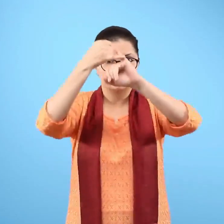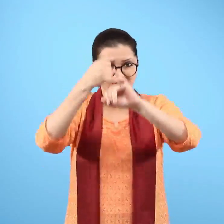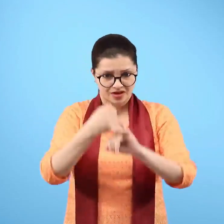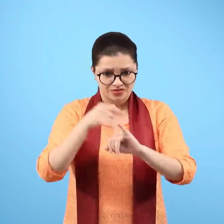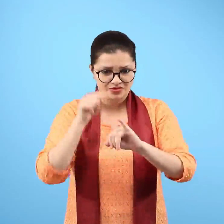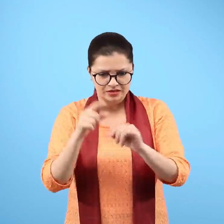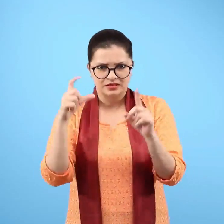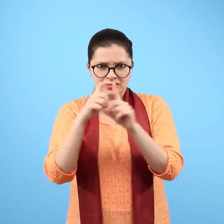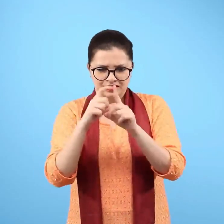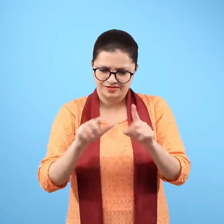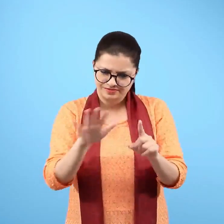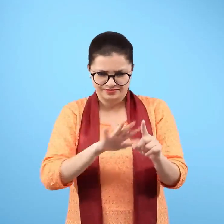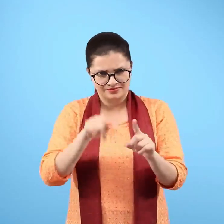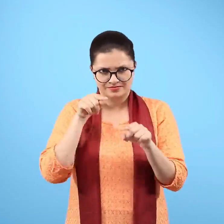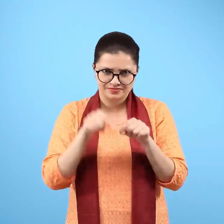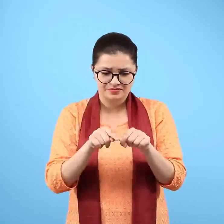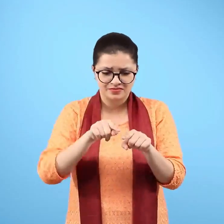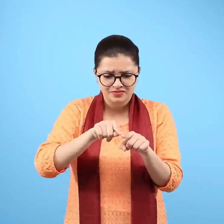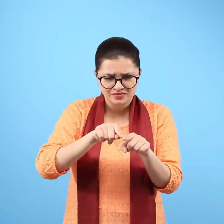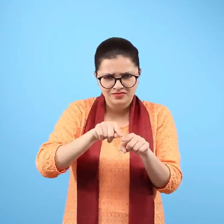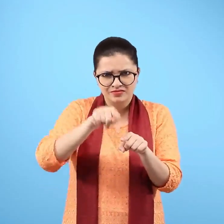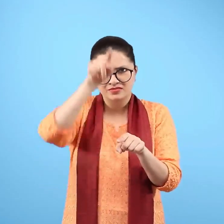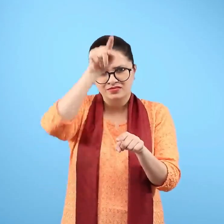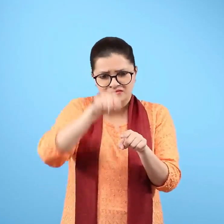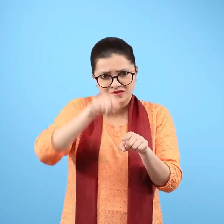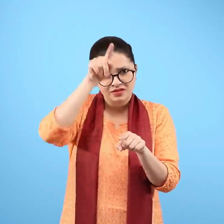reach Delhi. Which states does it cross?